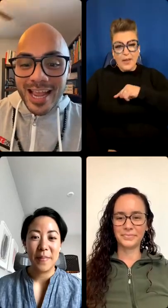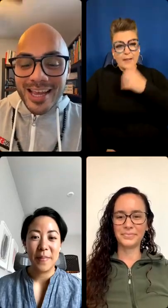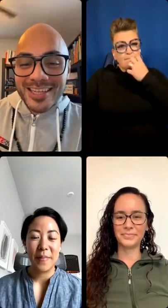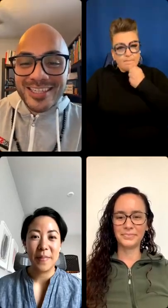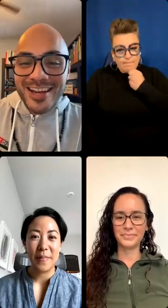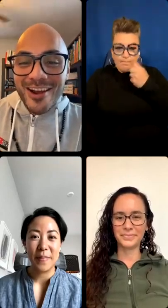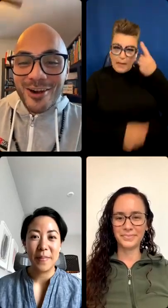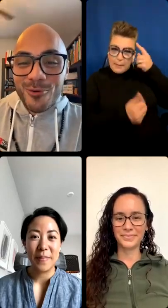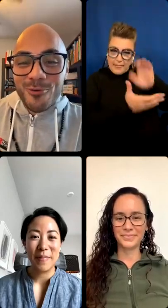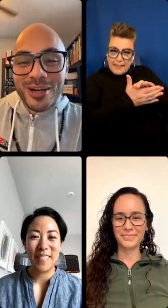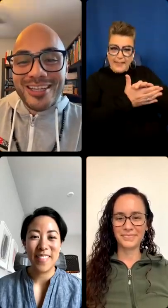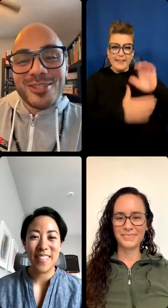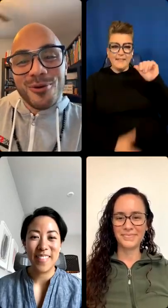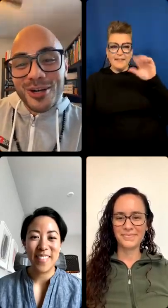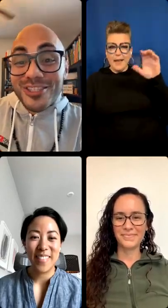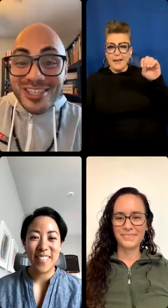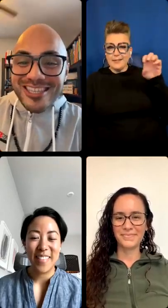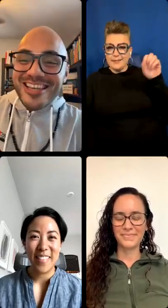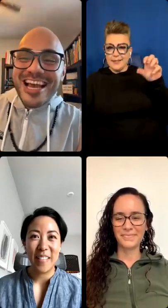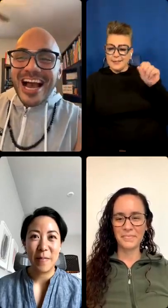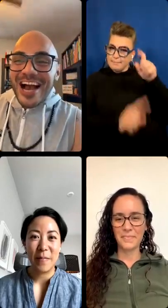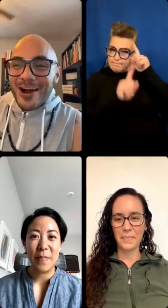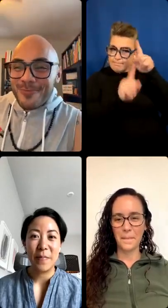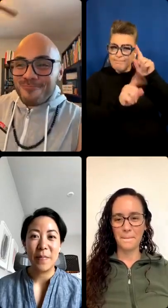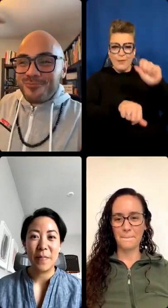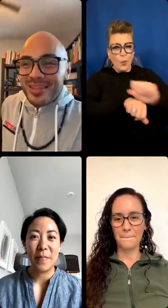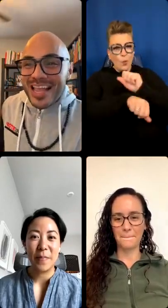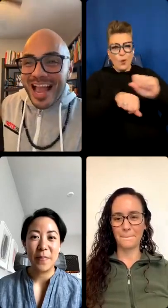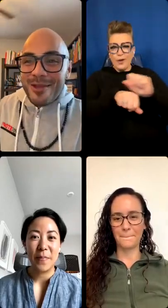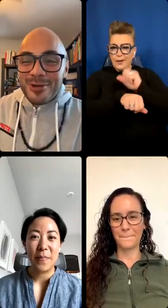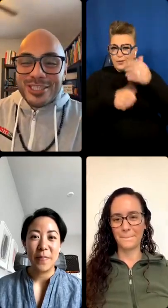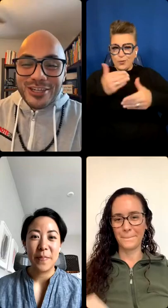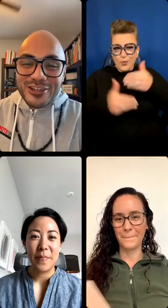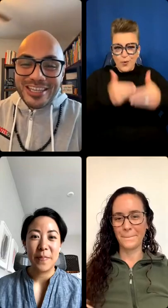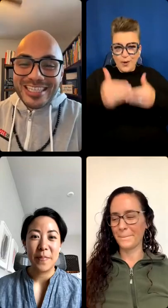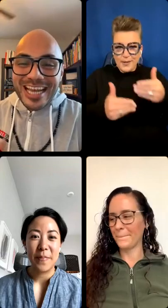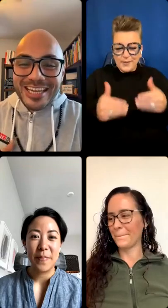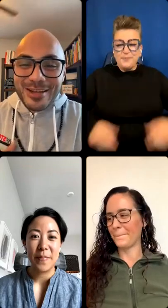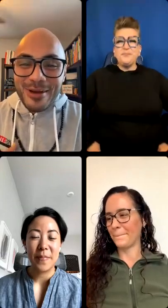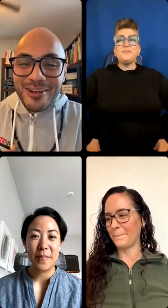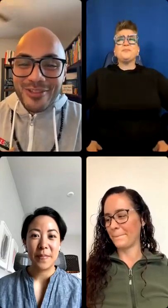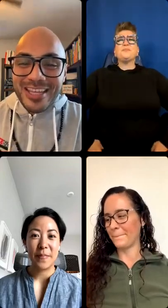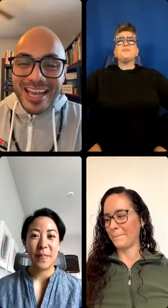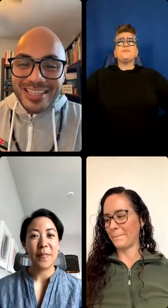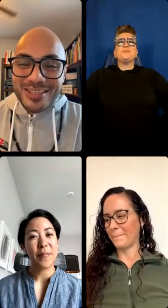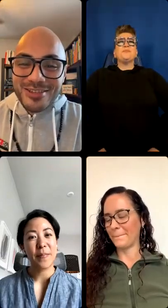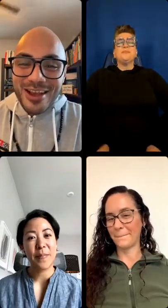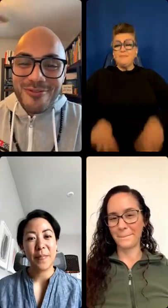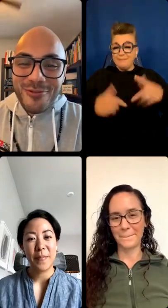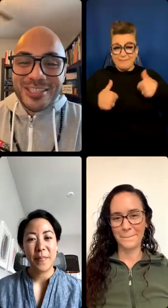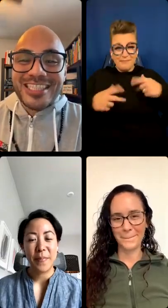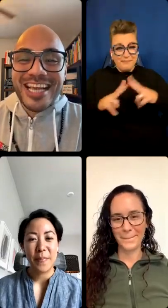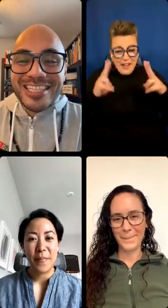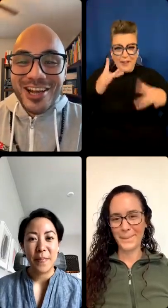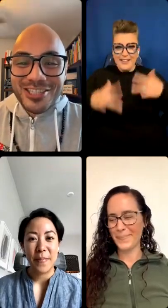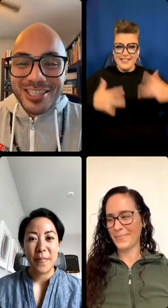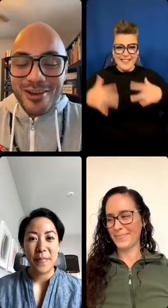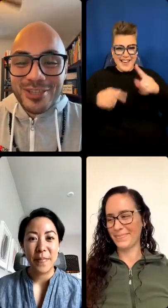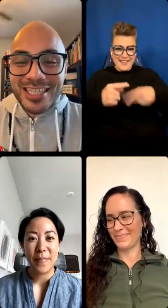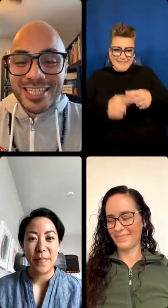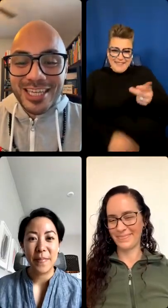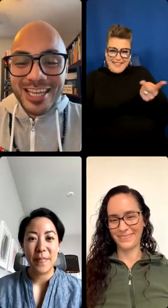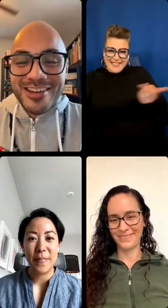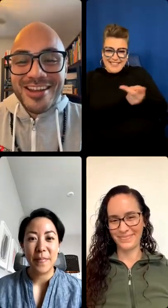in and are working towards. I'm particularly excited about the guests for today's